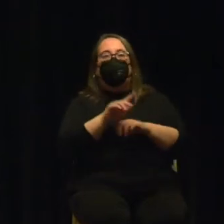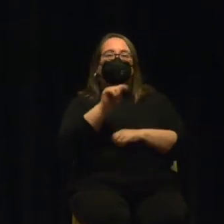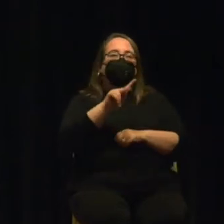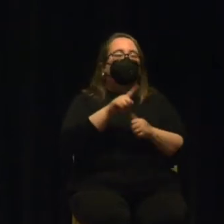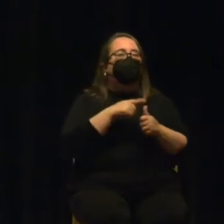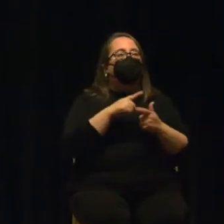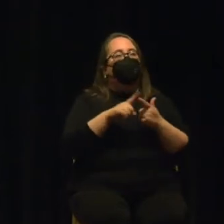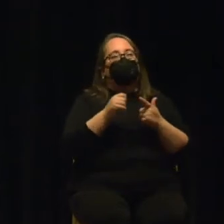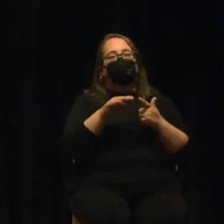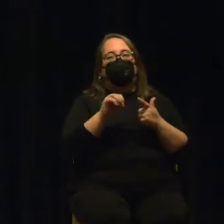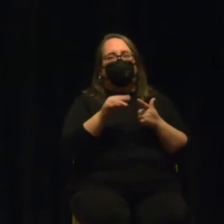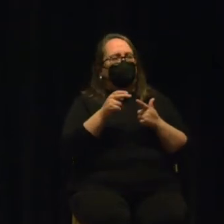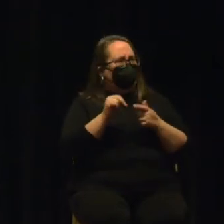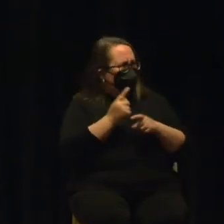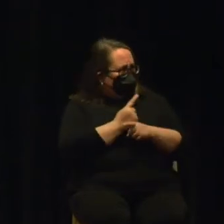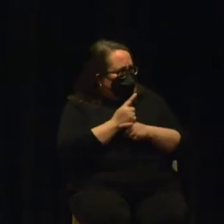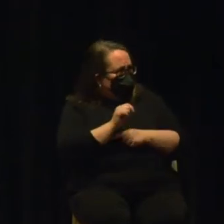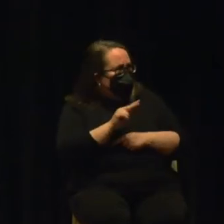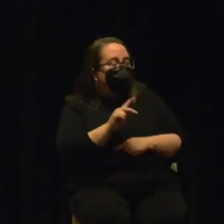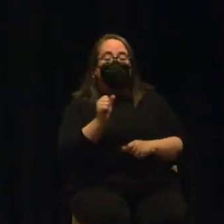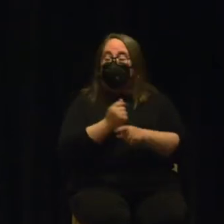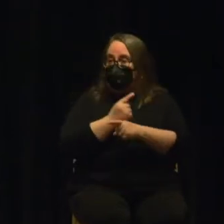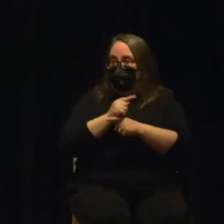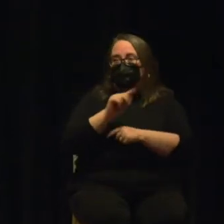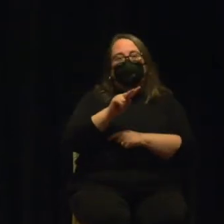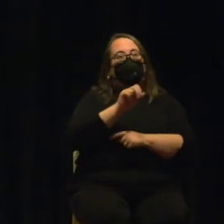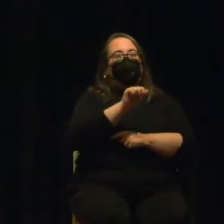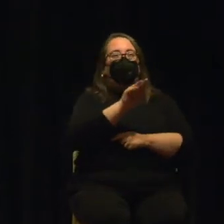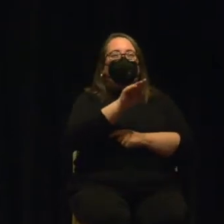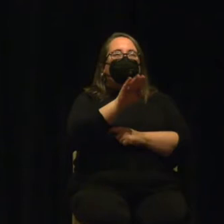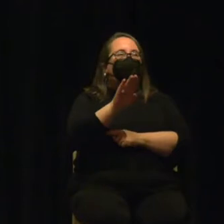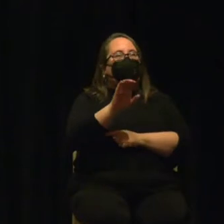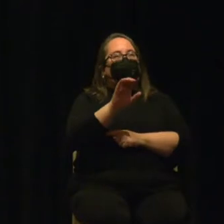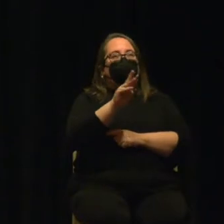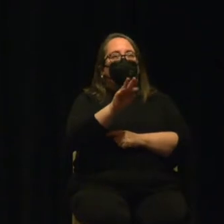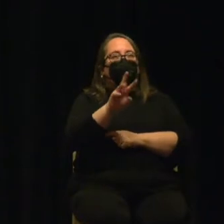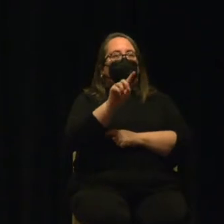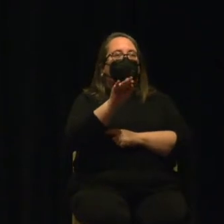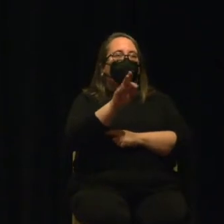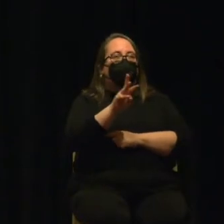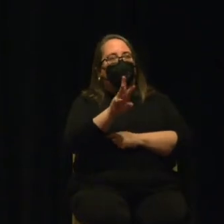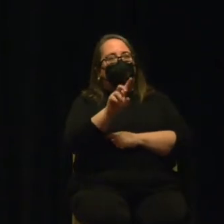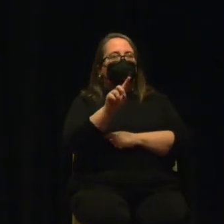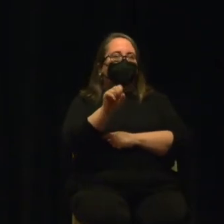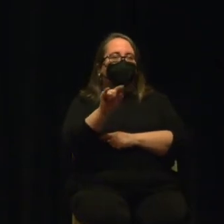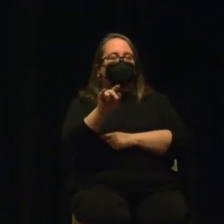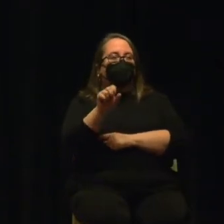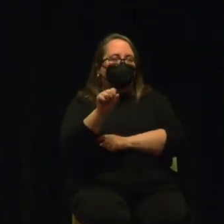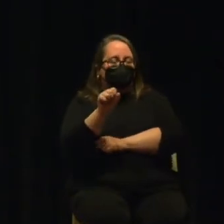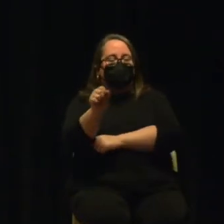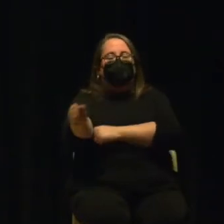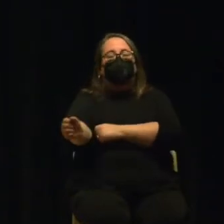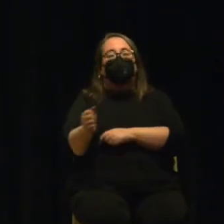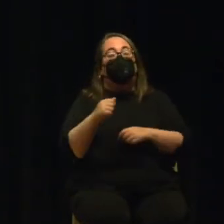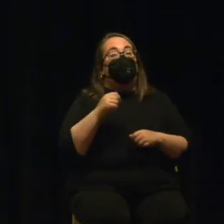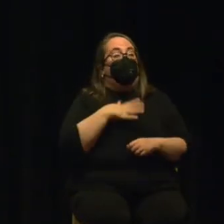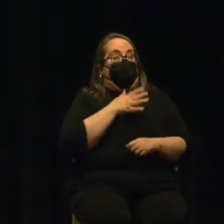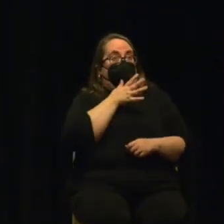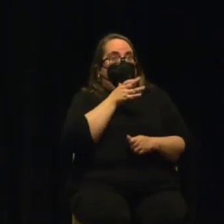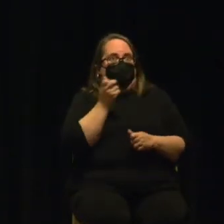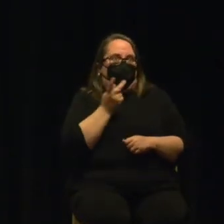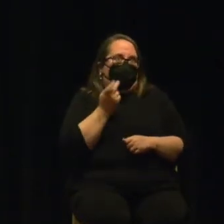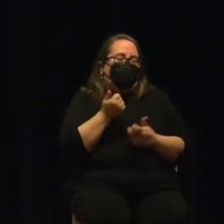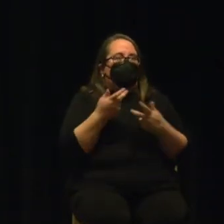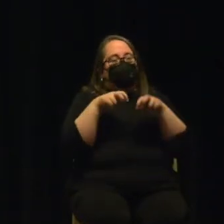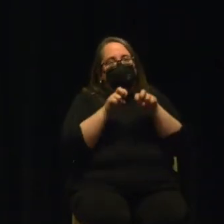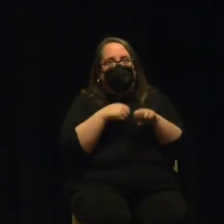George Foreman, those just kind of regular TV. Yeah, regular TV. ABC, Y World of Sports. Yeah. And we were sitting there, we'd be watching this, and my mom would get